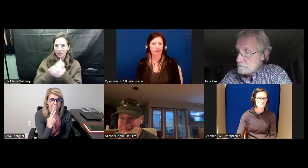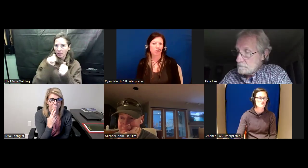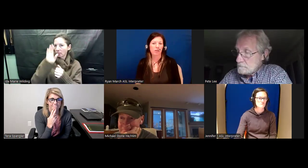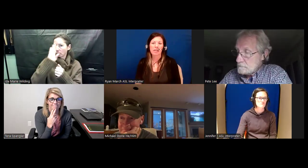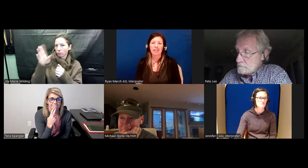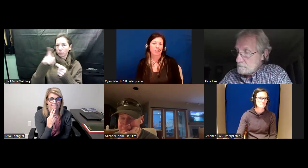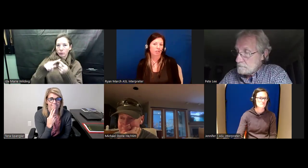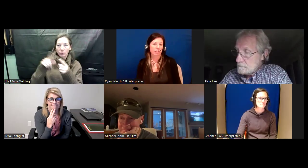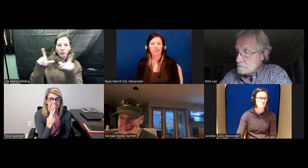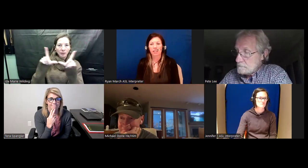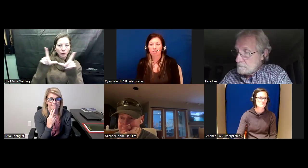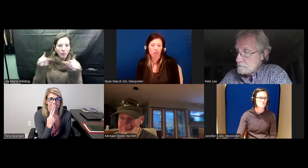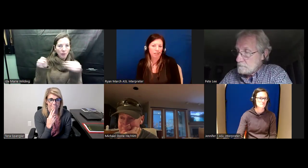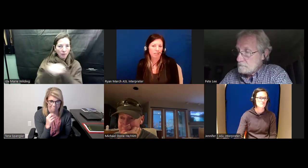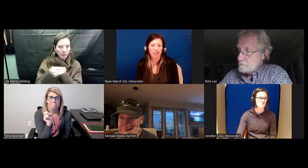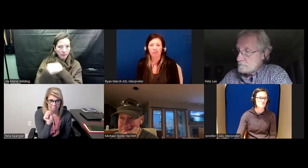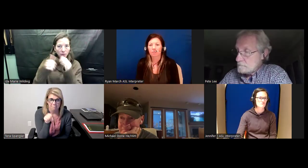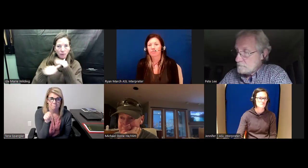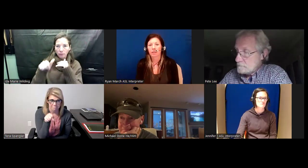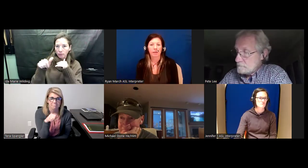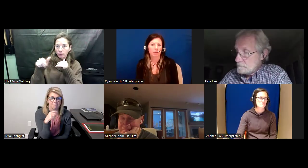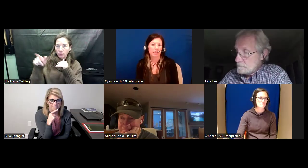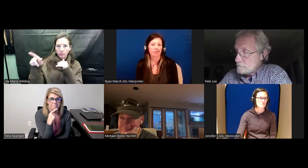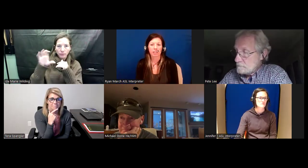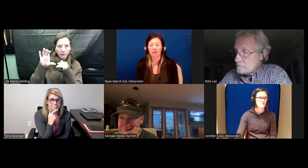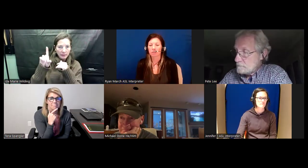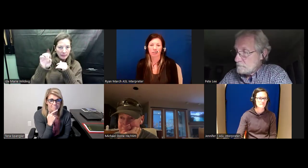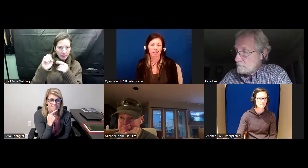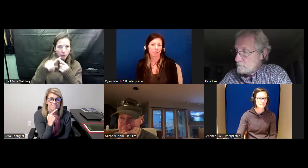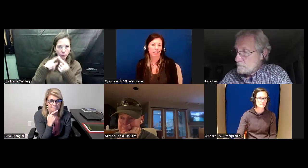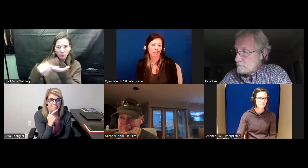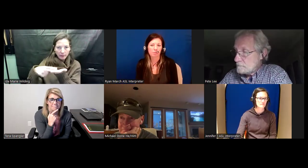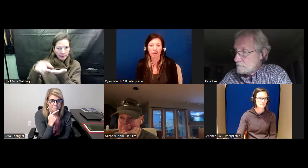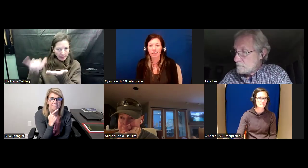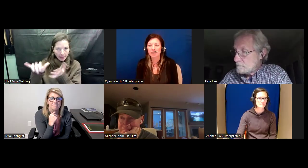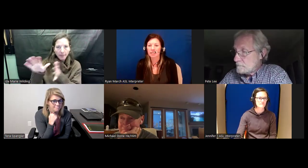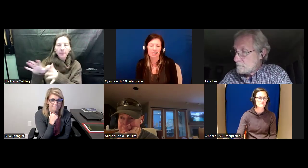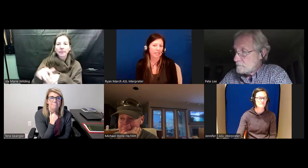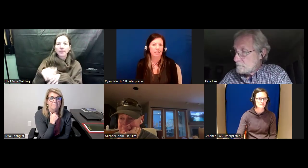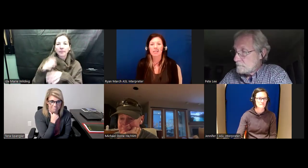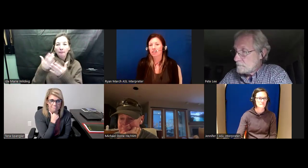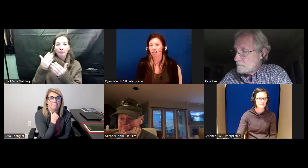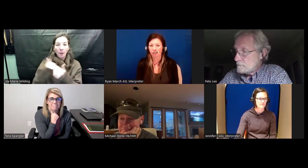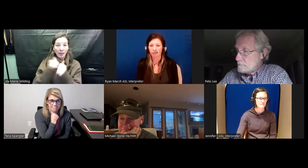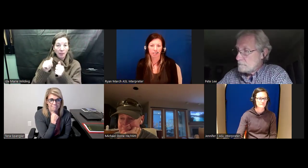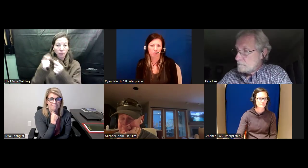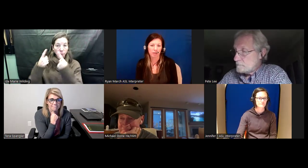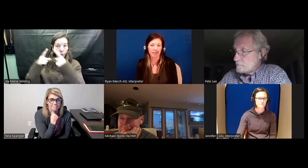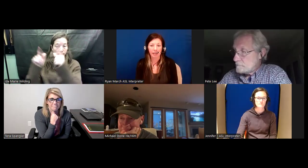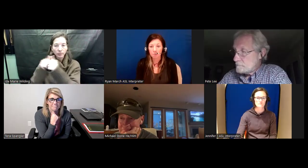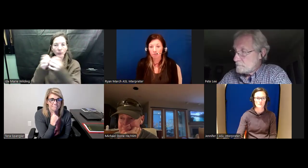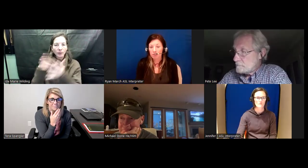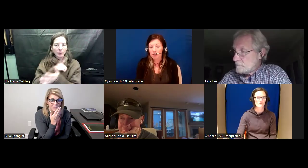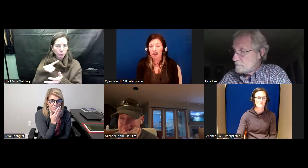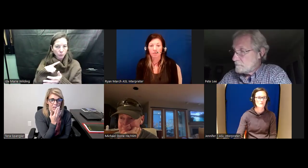Braille. So, just something short, that maybe we can reach out to the licensure department, CD, start a conversation with